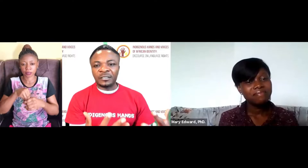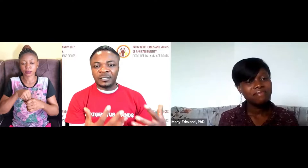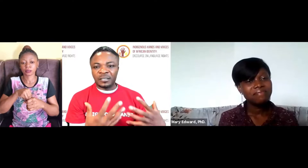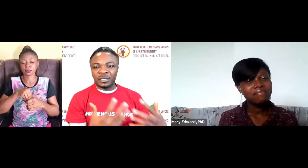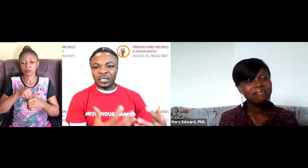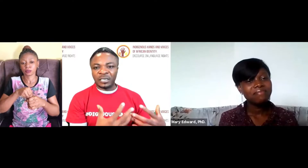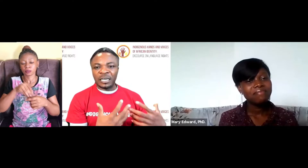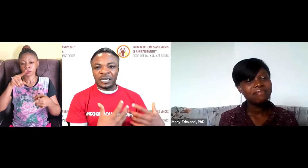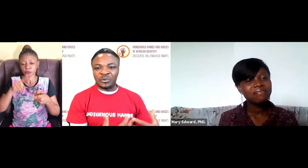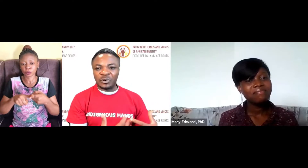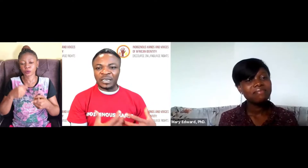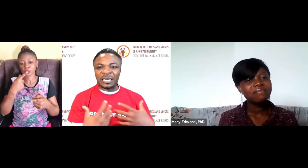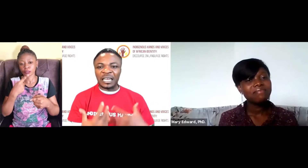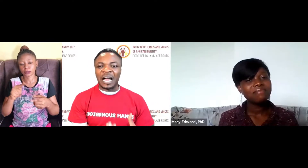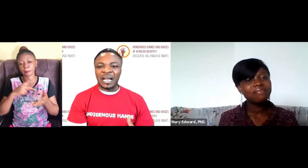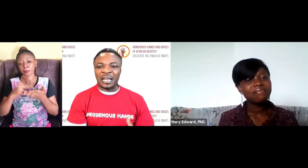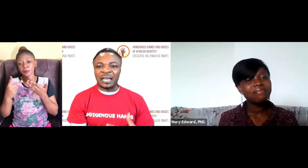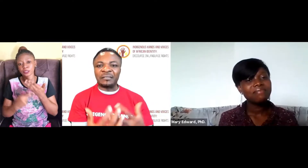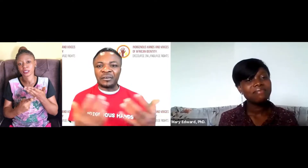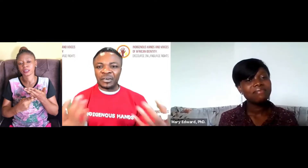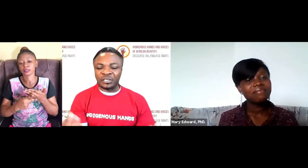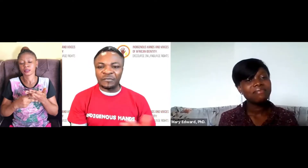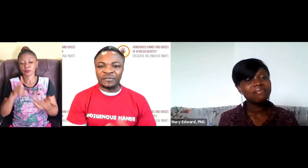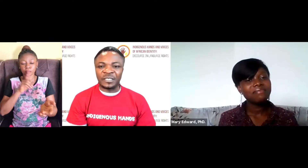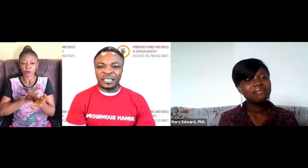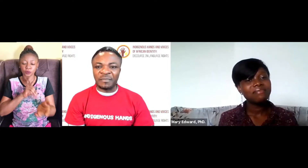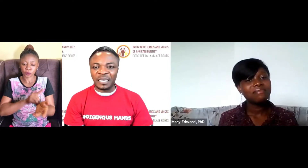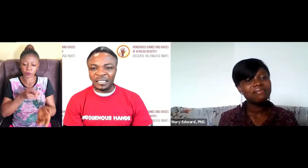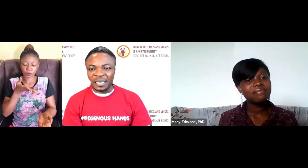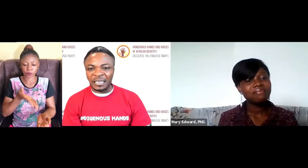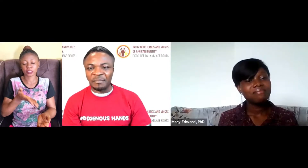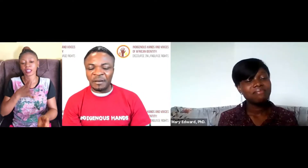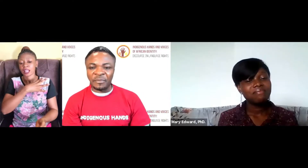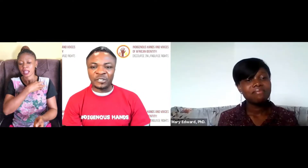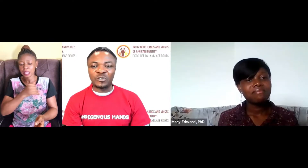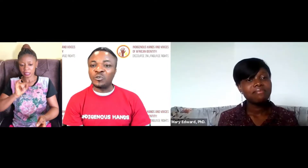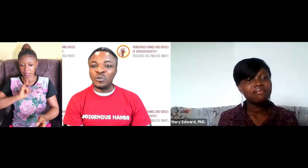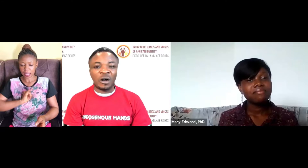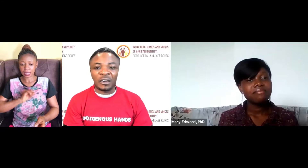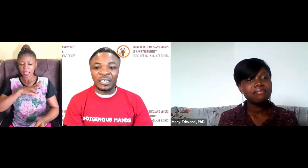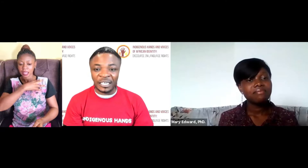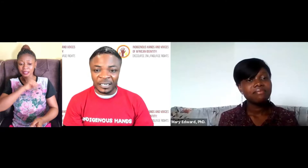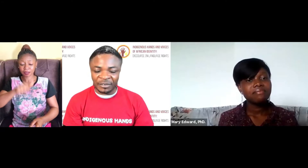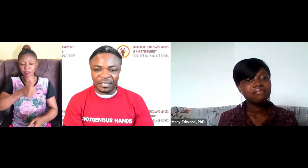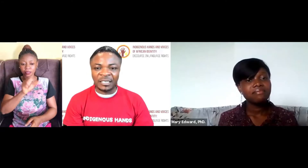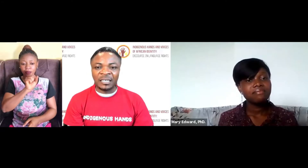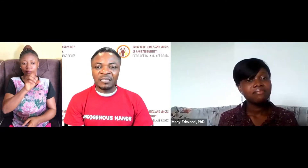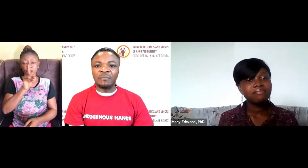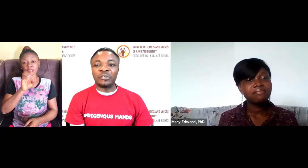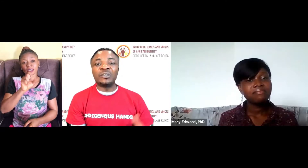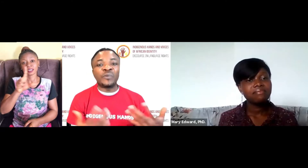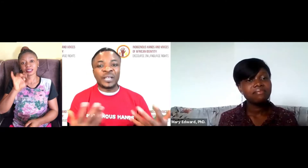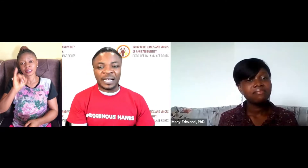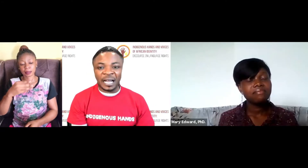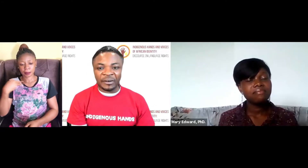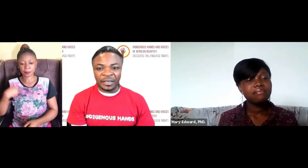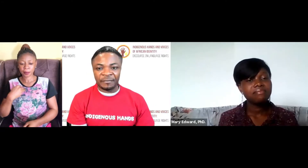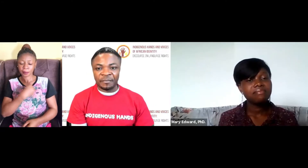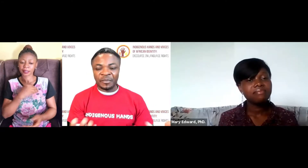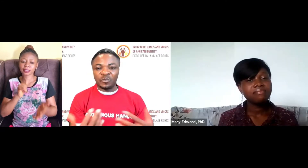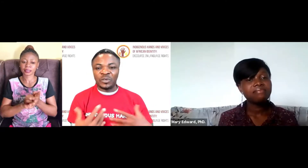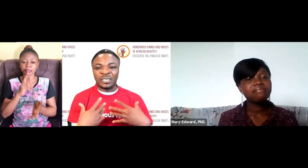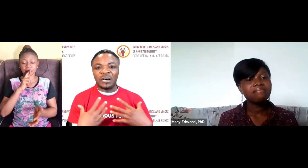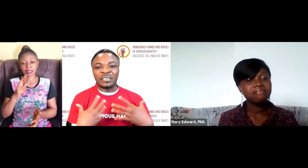burden Dr. Edward and I and the rest of Team S-Deli members who are hearing, the burden we